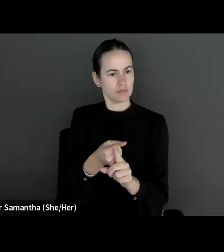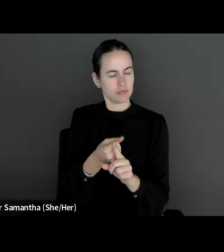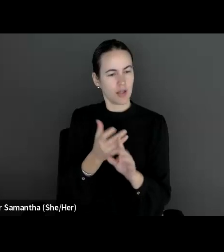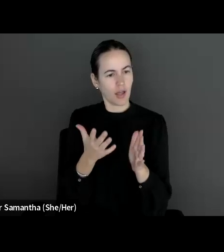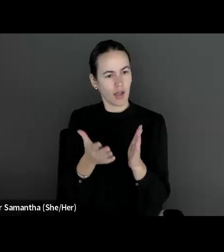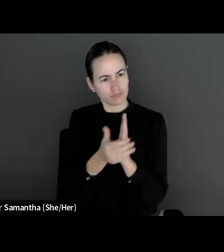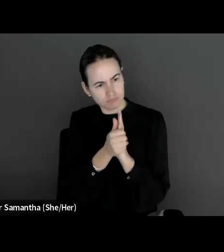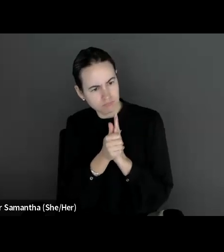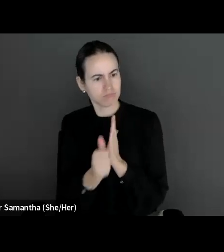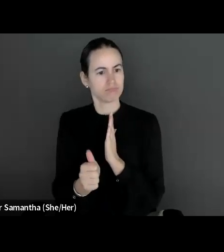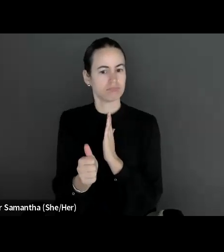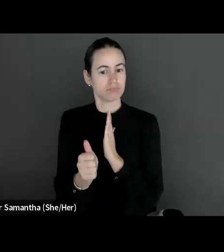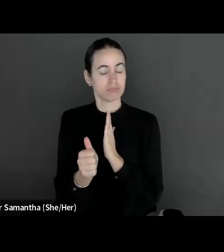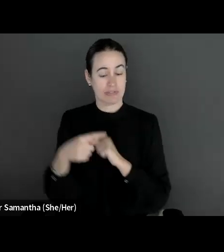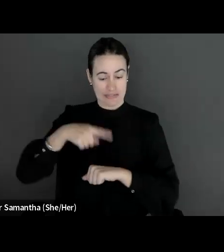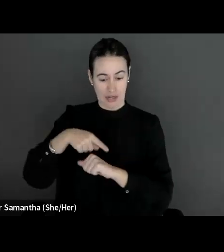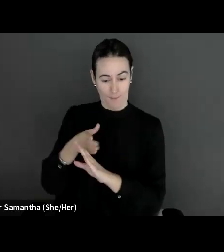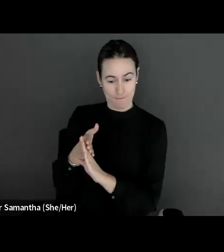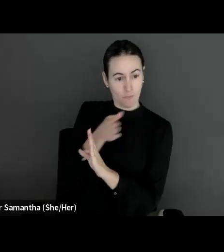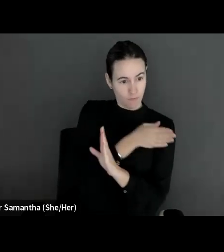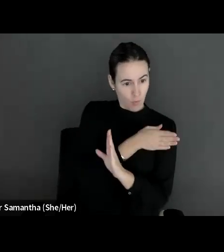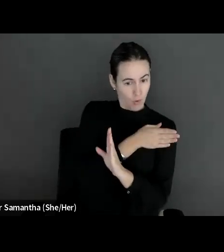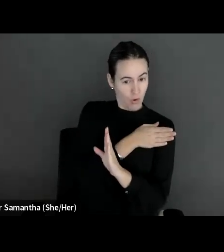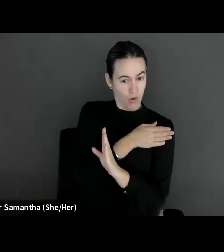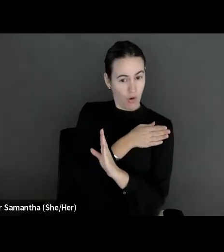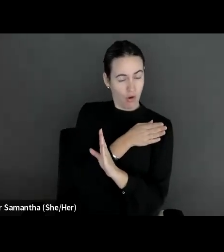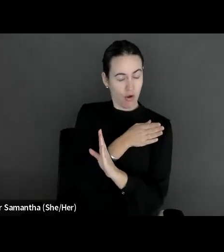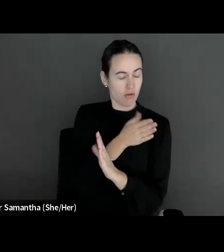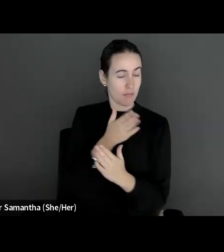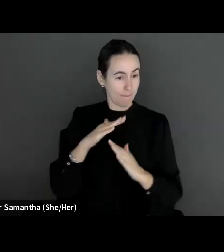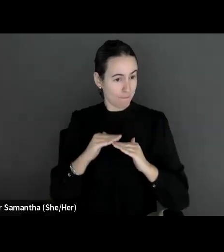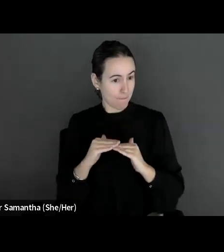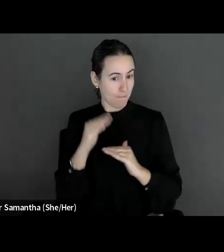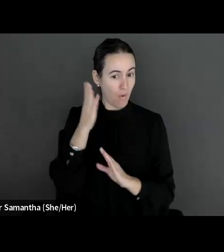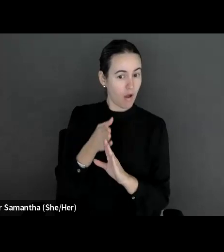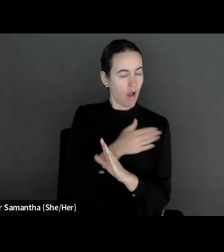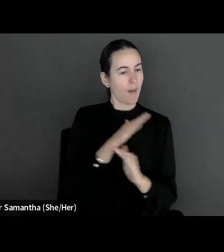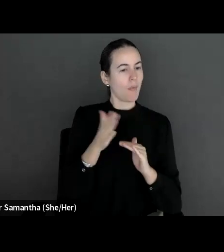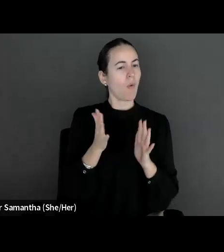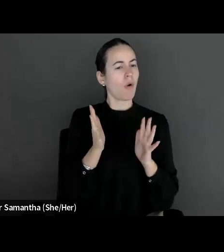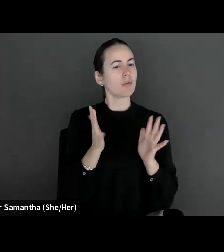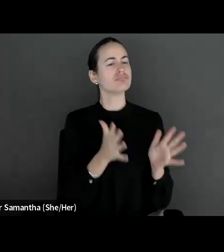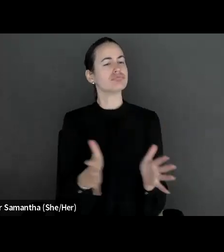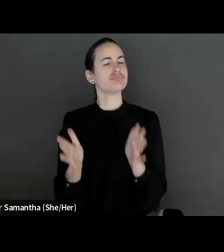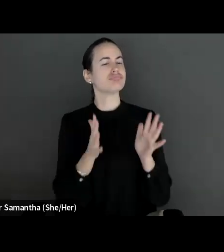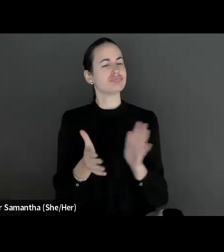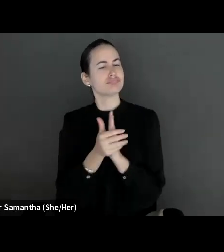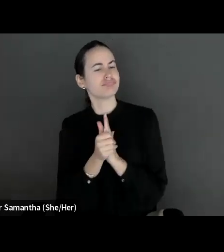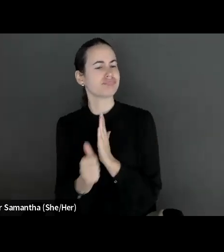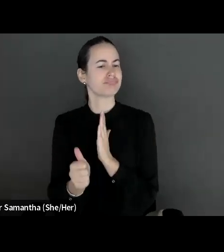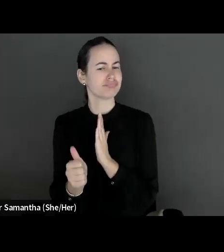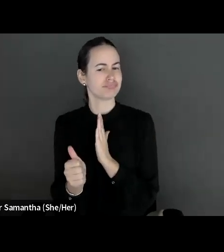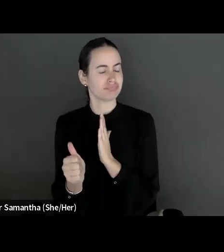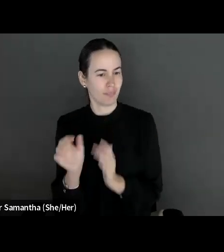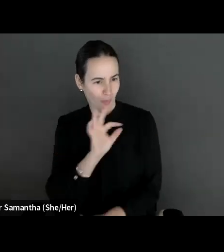The more preparation time you have, the more fluent you are supposed to be, because you have had